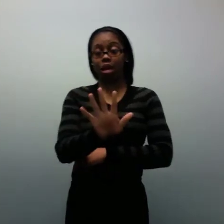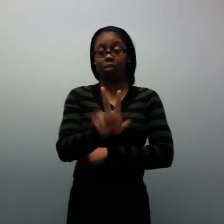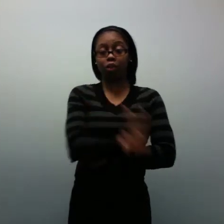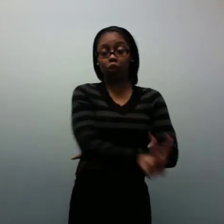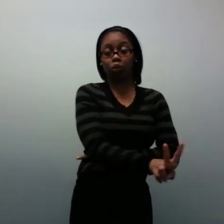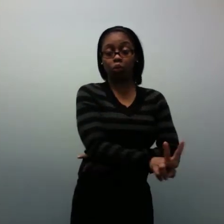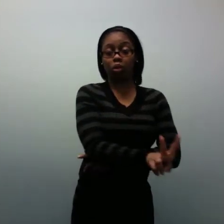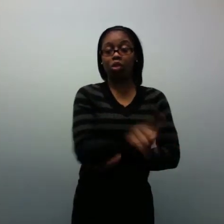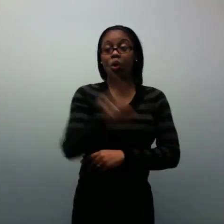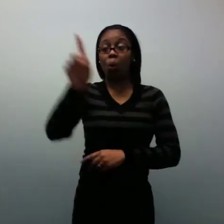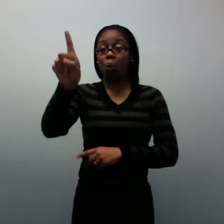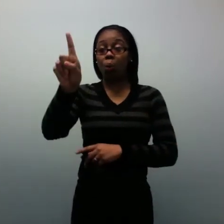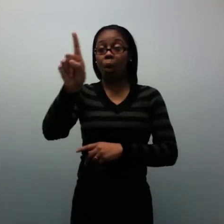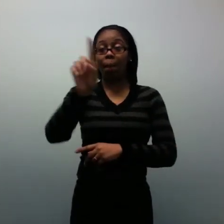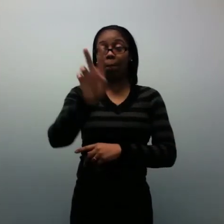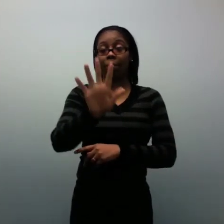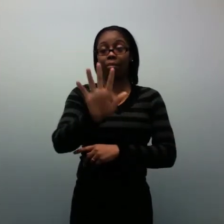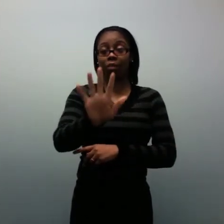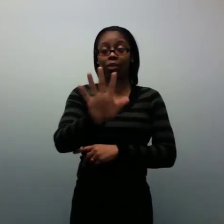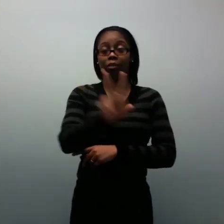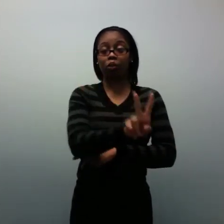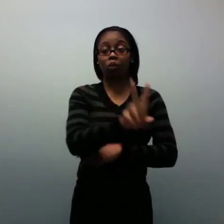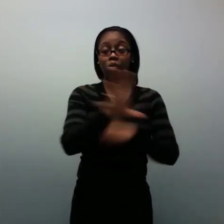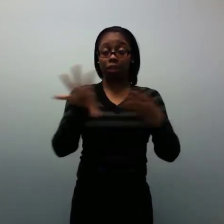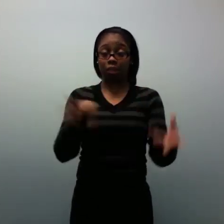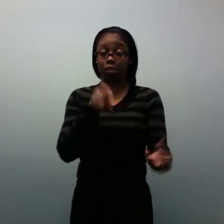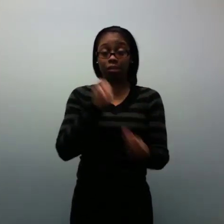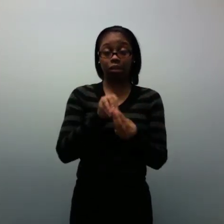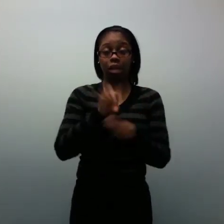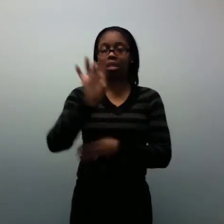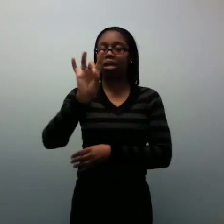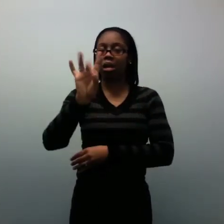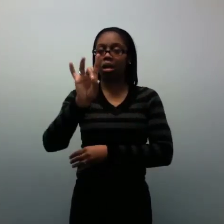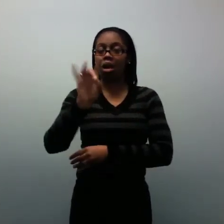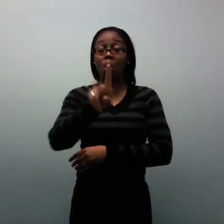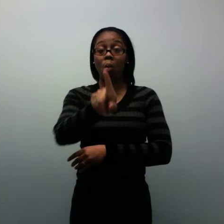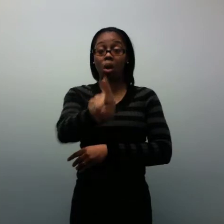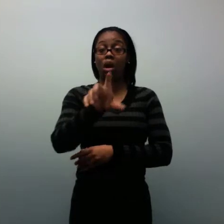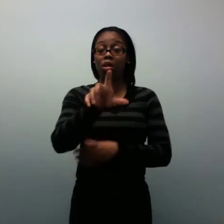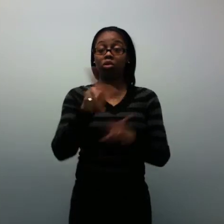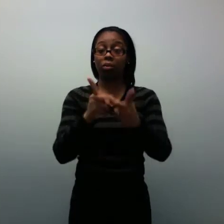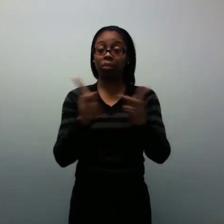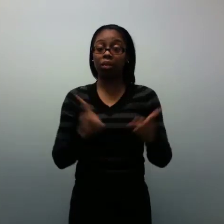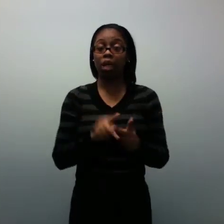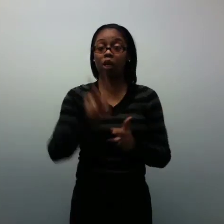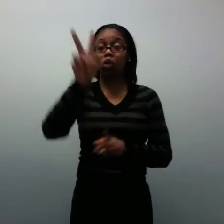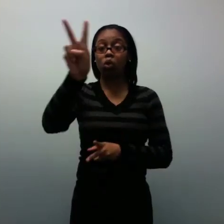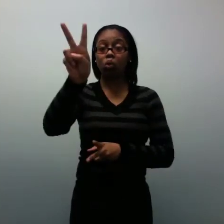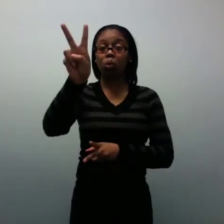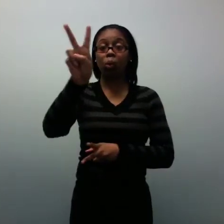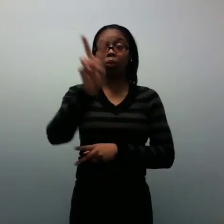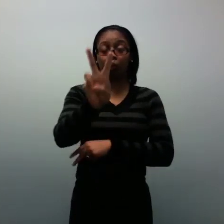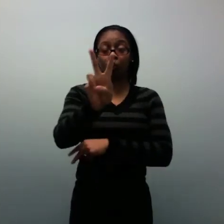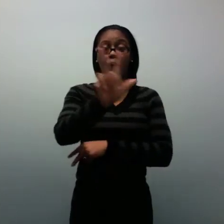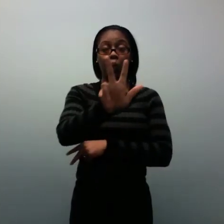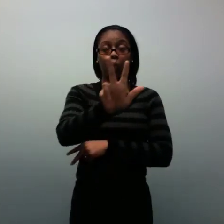2 equals 8. In the hundreds place, 2 plus 2 plus 3, that's 7, plus 6 is